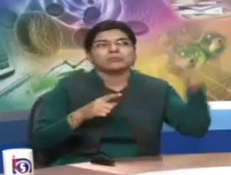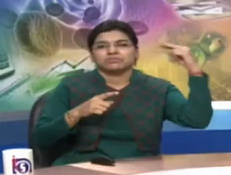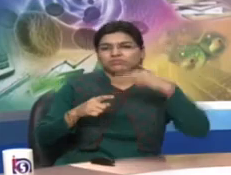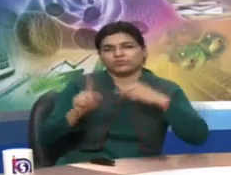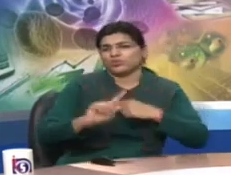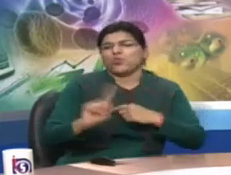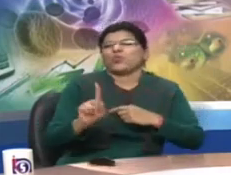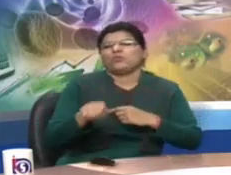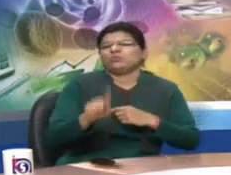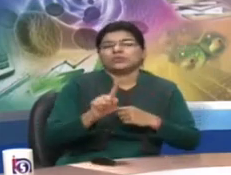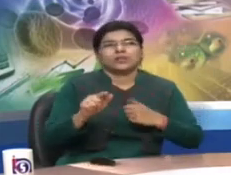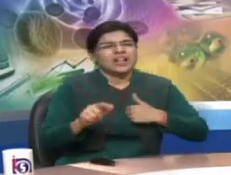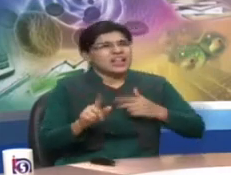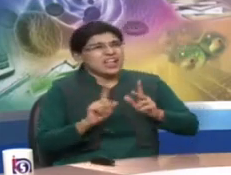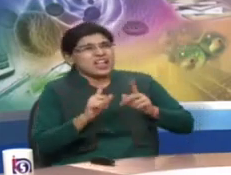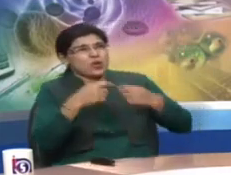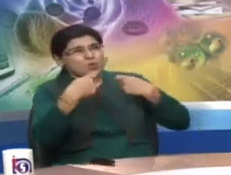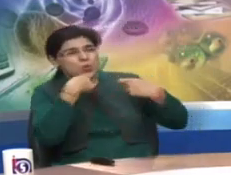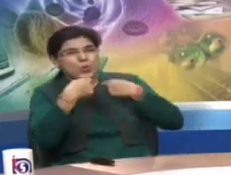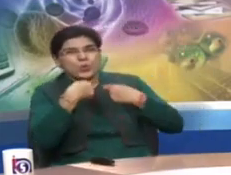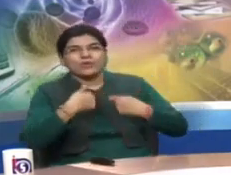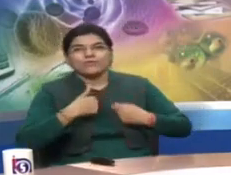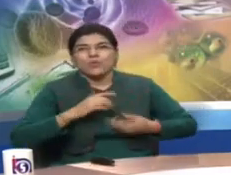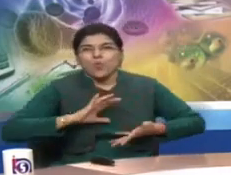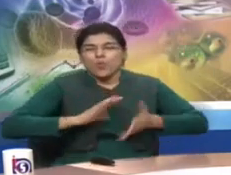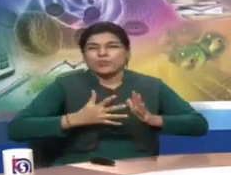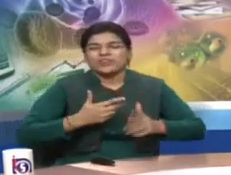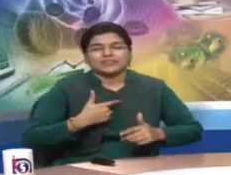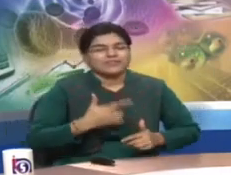There are things that I want to choose, but you don't let me.